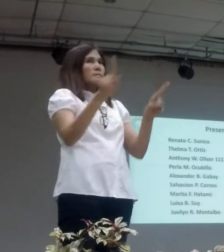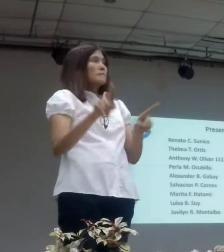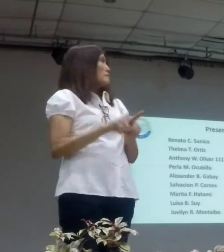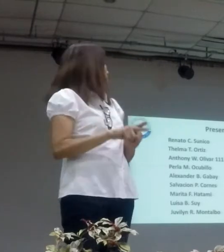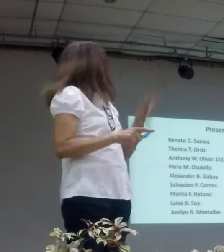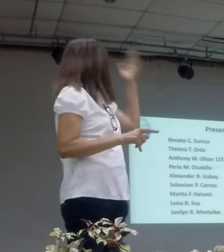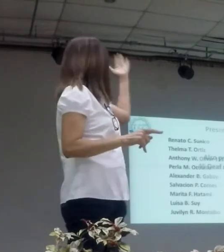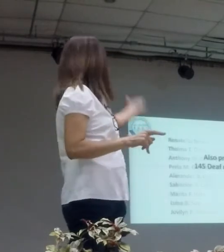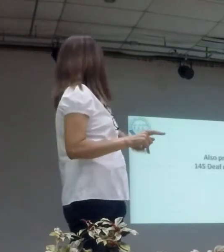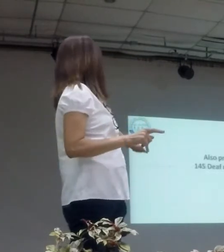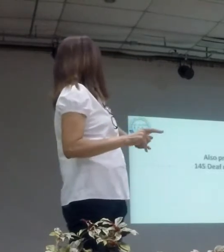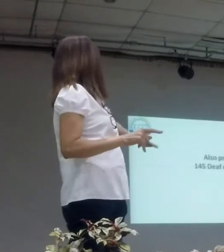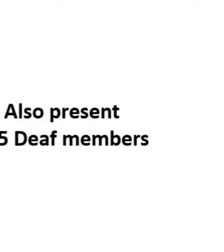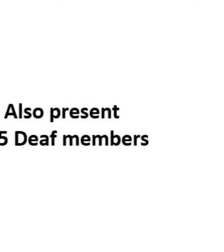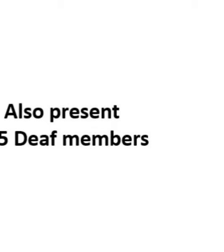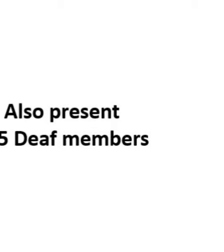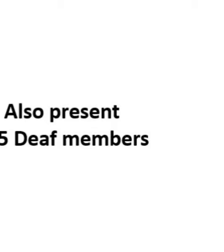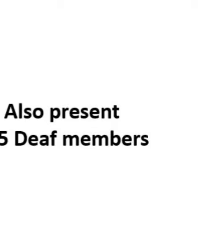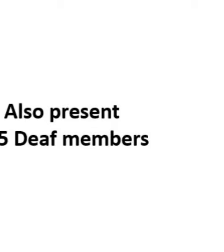had